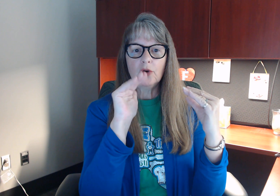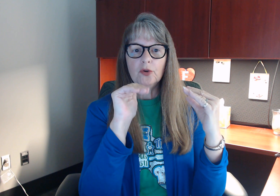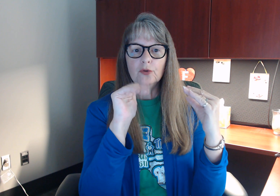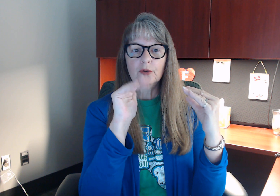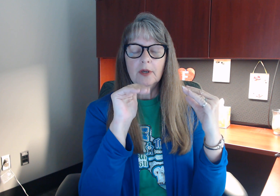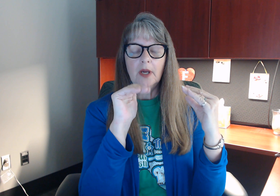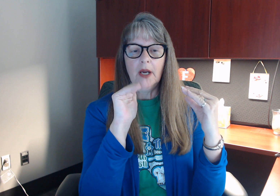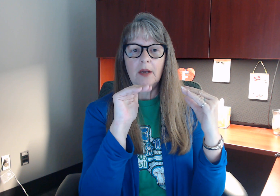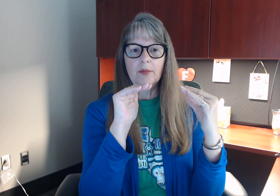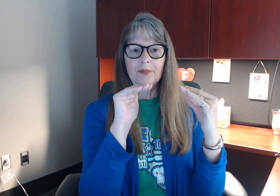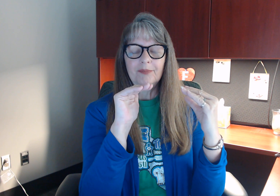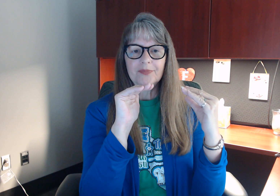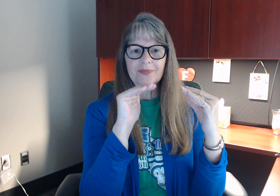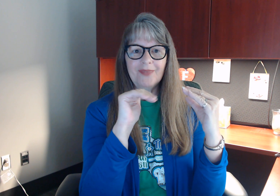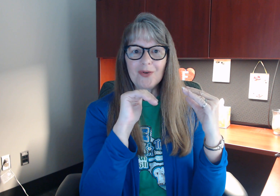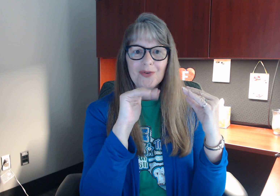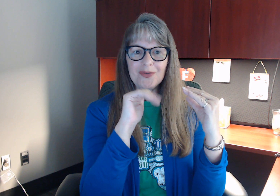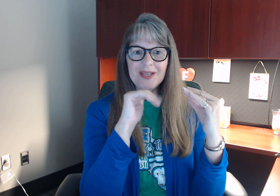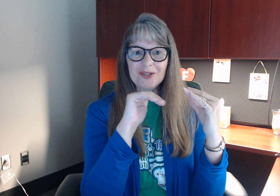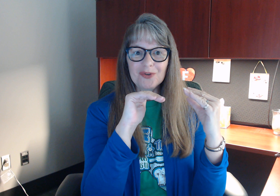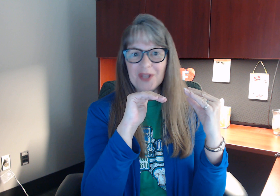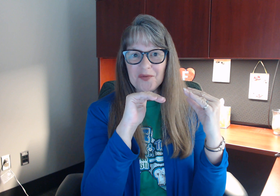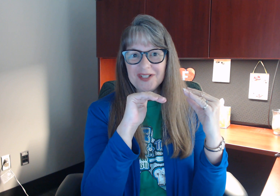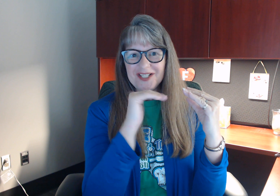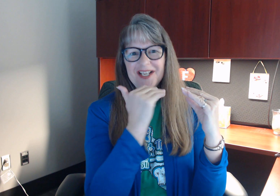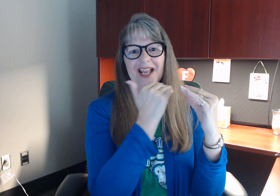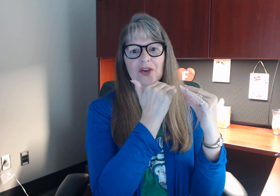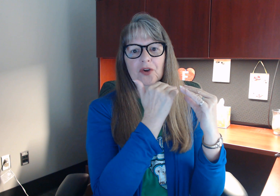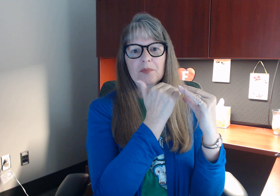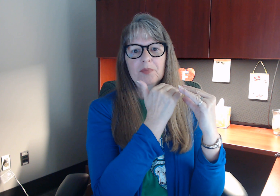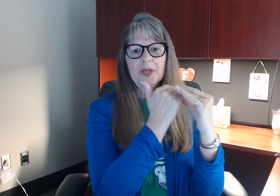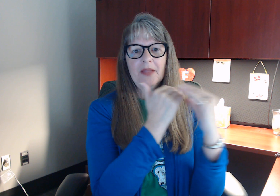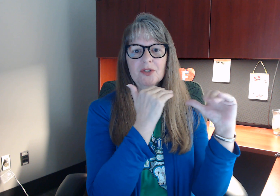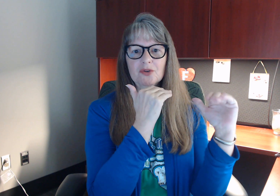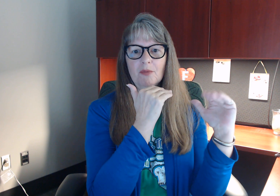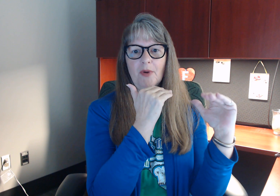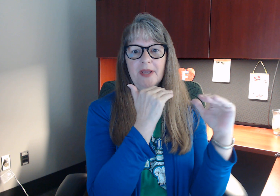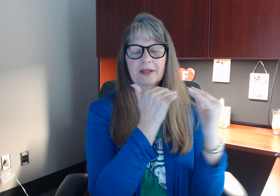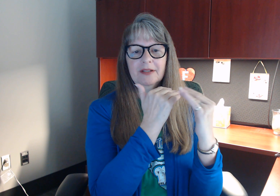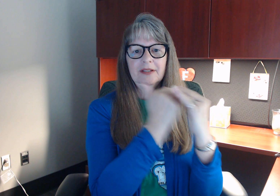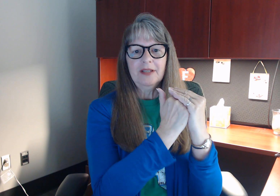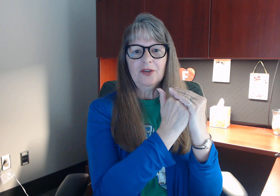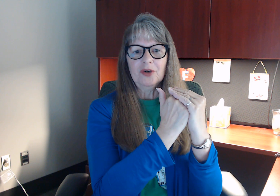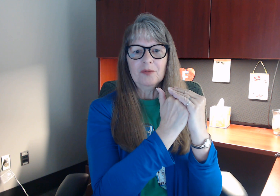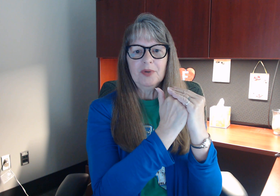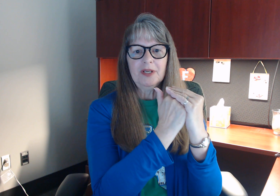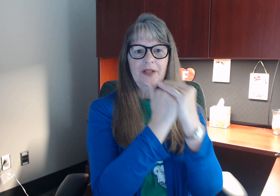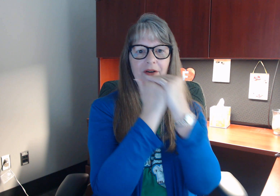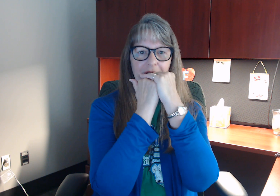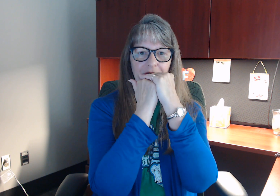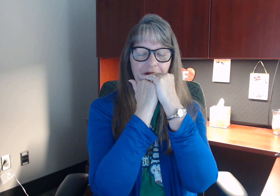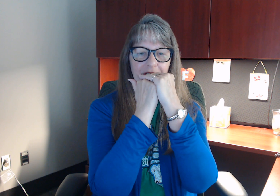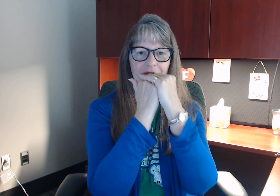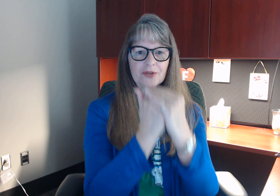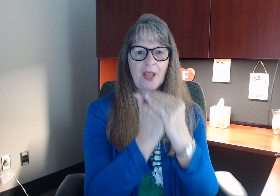your, all the things in your sandwich, and you're going to put, and this is your bread, and you're going to put it in there, and you're going to eat your